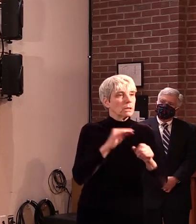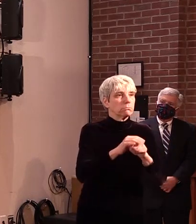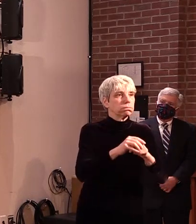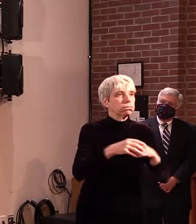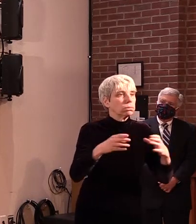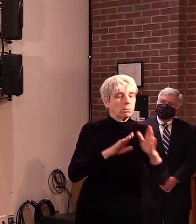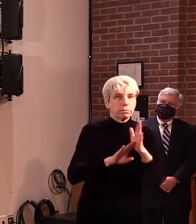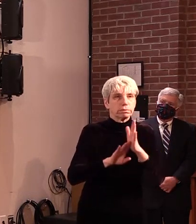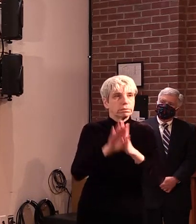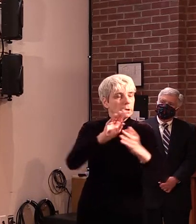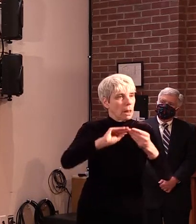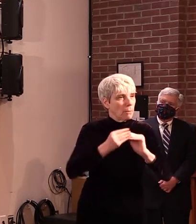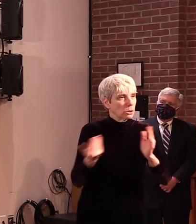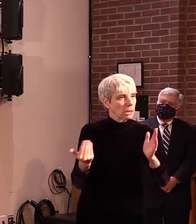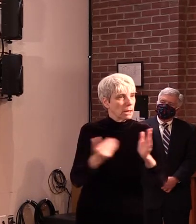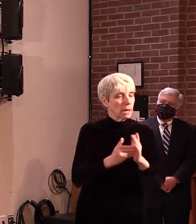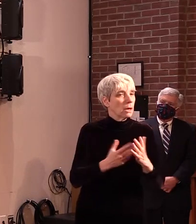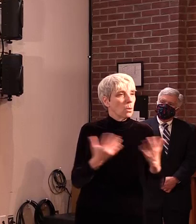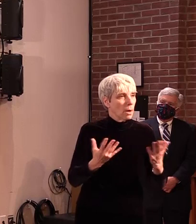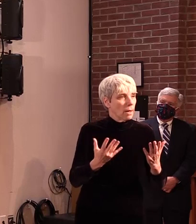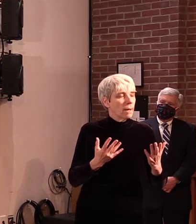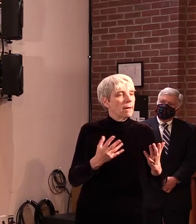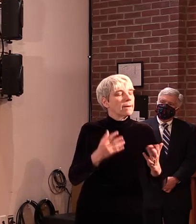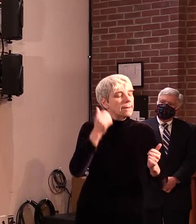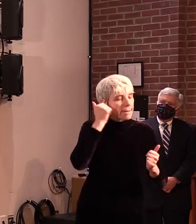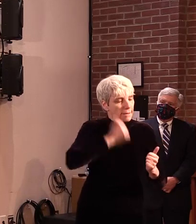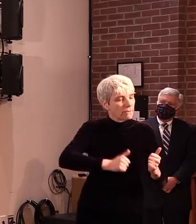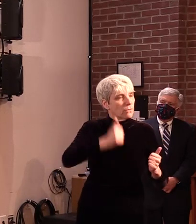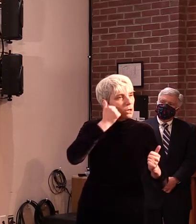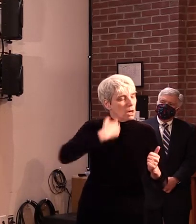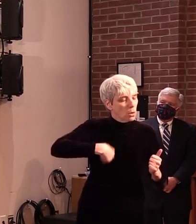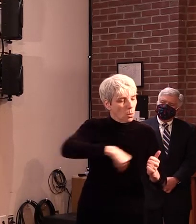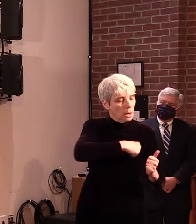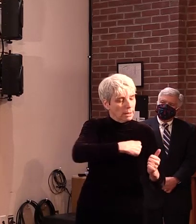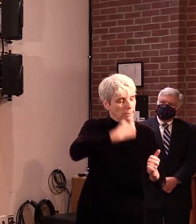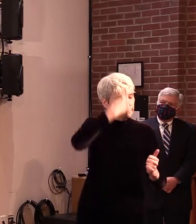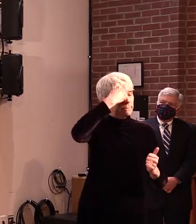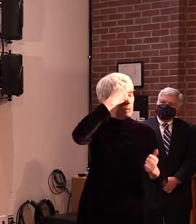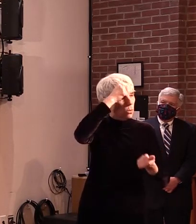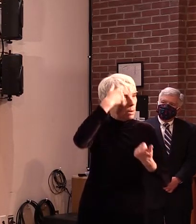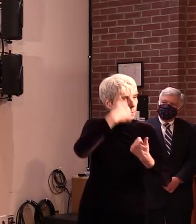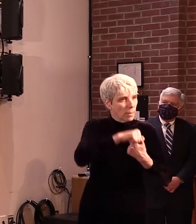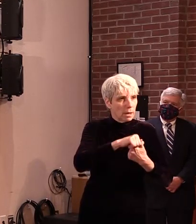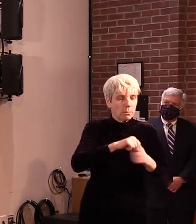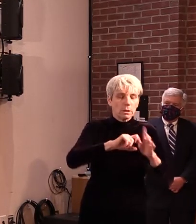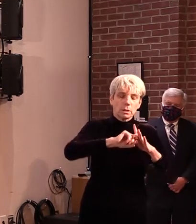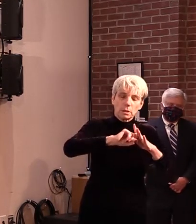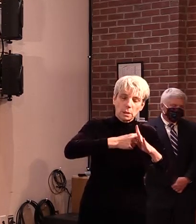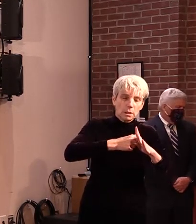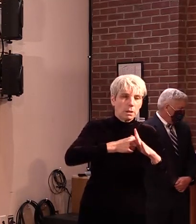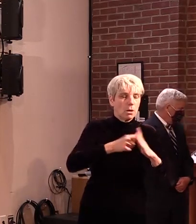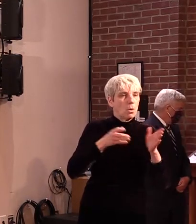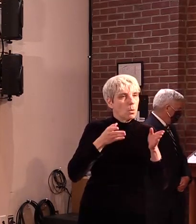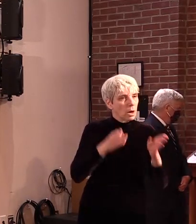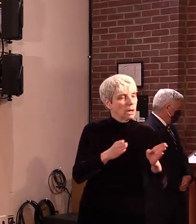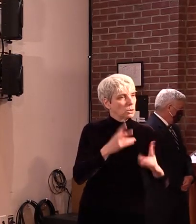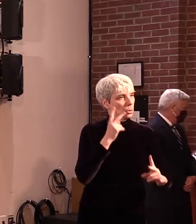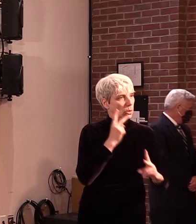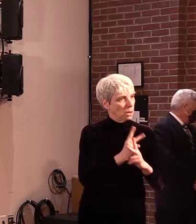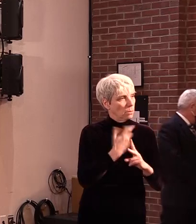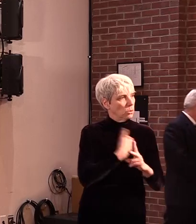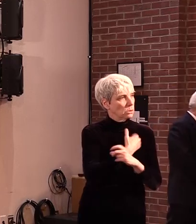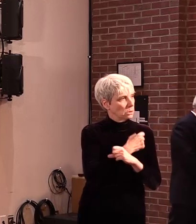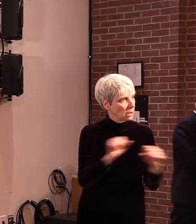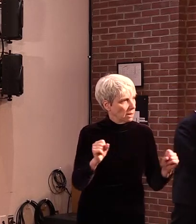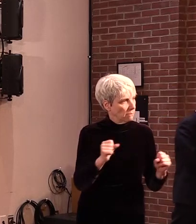is keeping up and building into our everyday lives the key steps to staying healthy and preventing the spread of